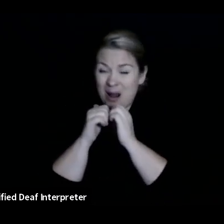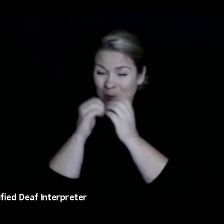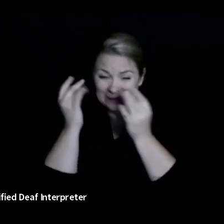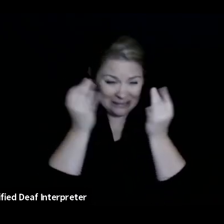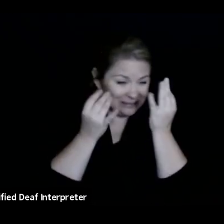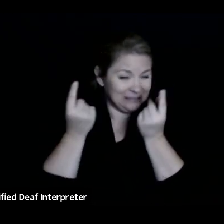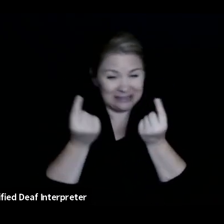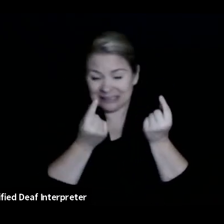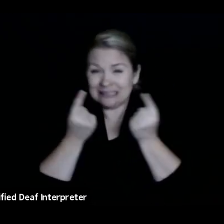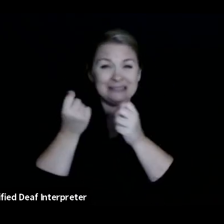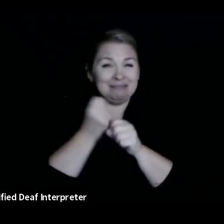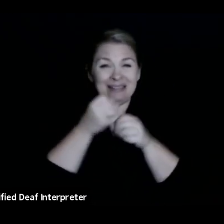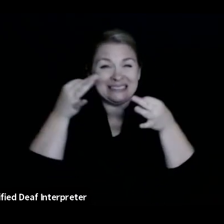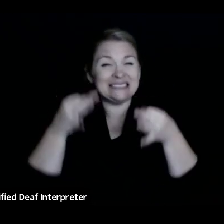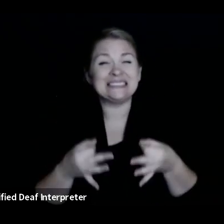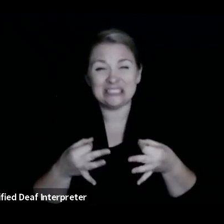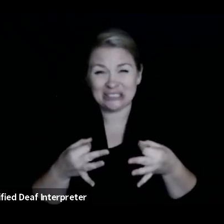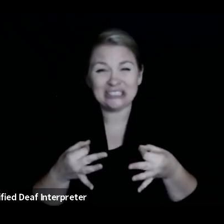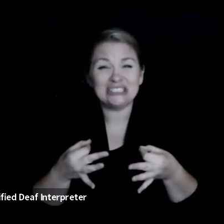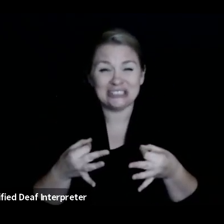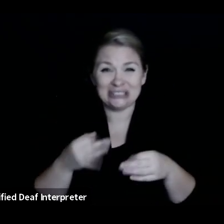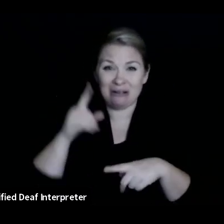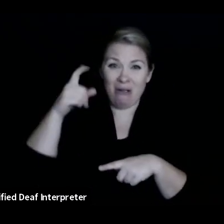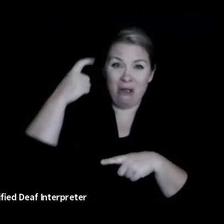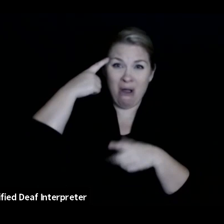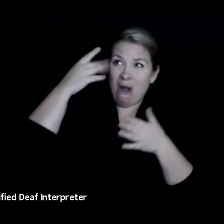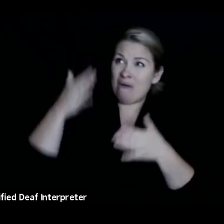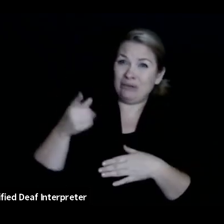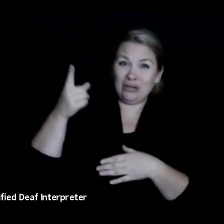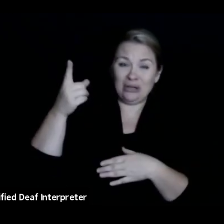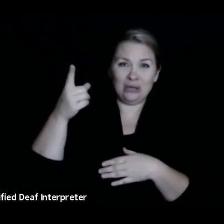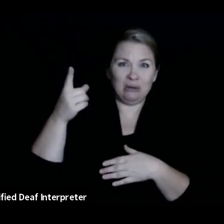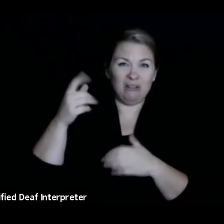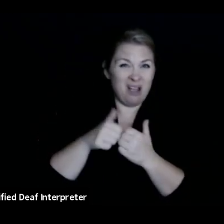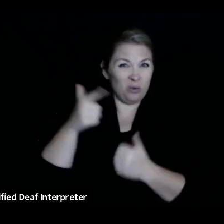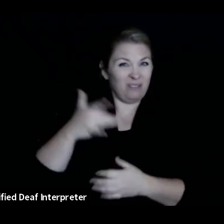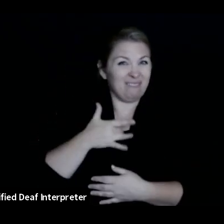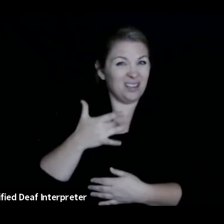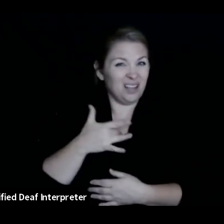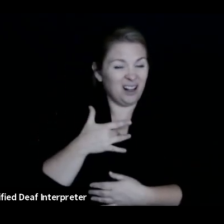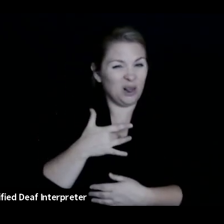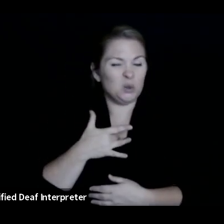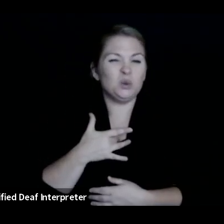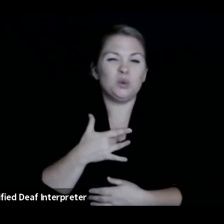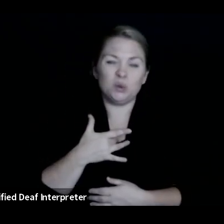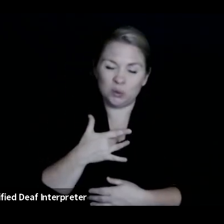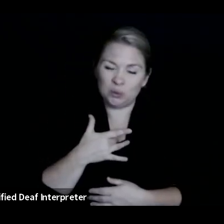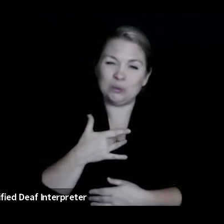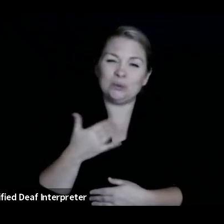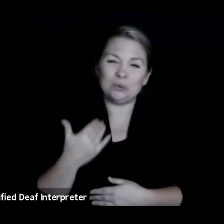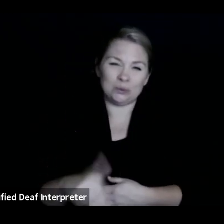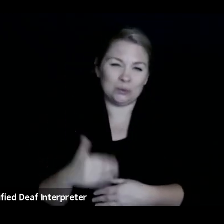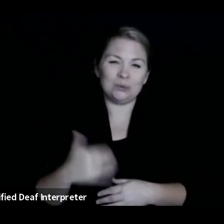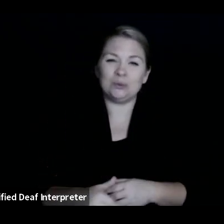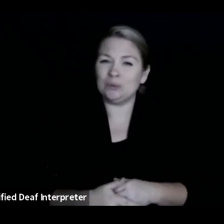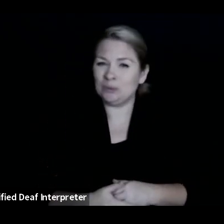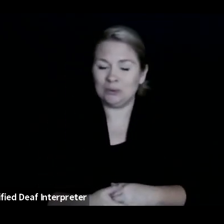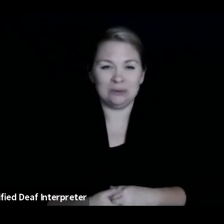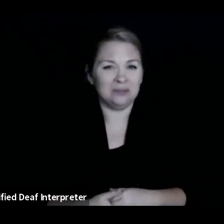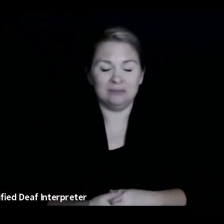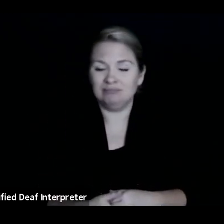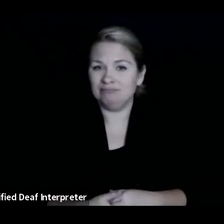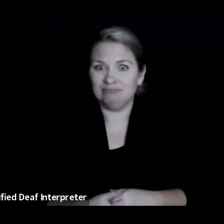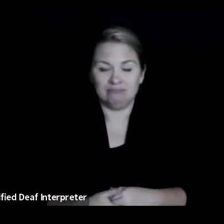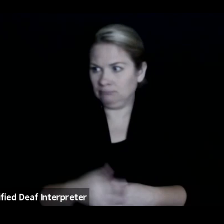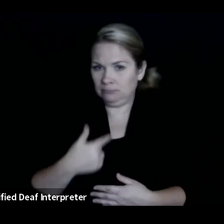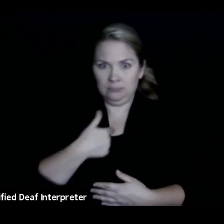certainly even for someone at my level, it can feel like you're damned if you do it, you're damned if you don't. But our job is to